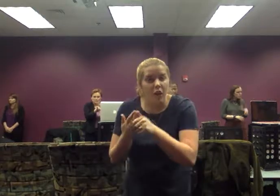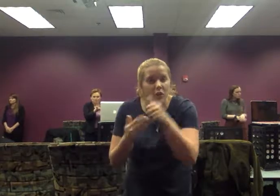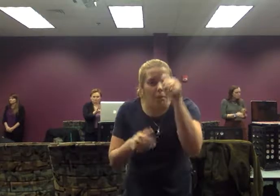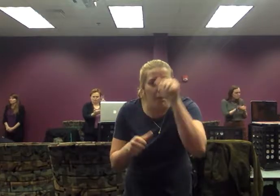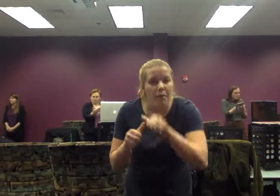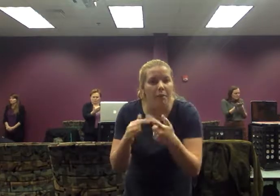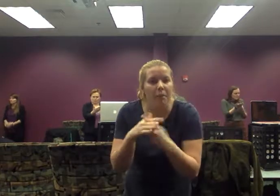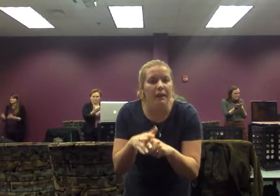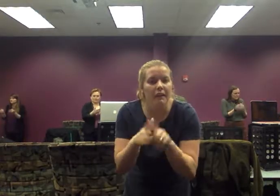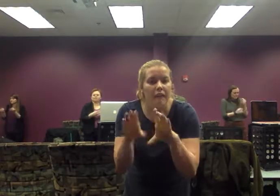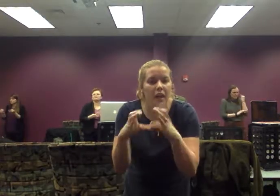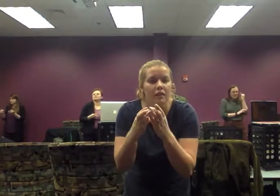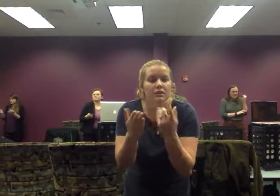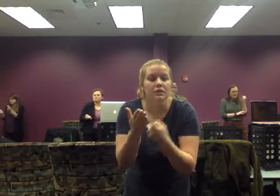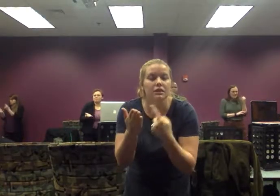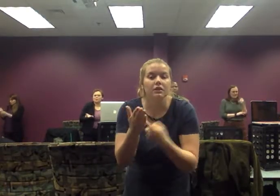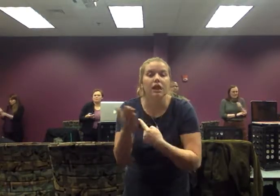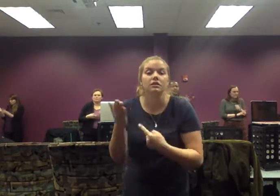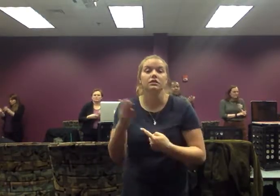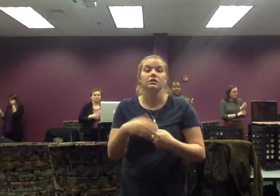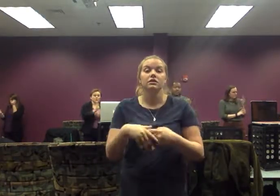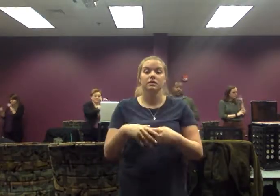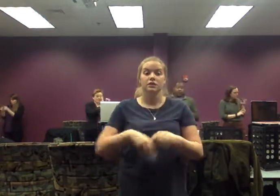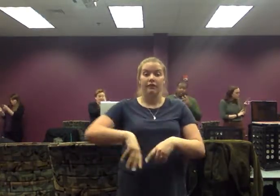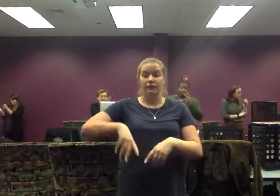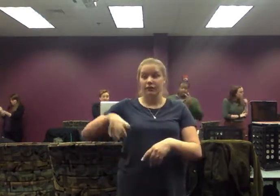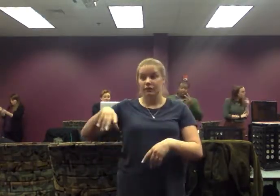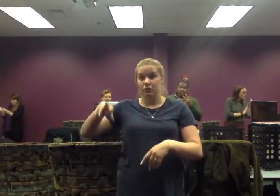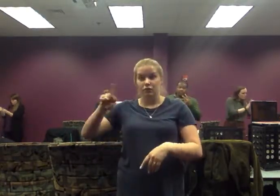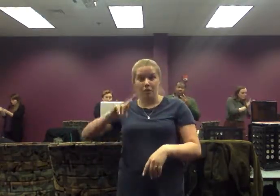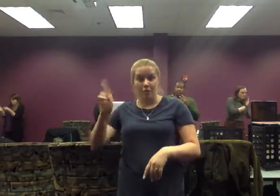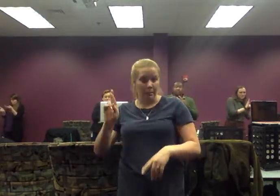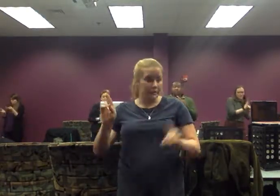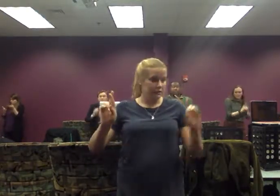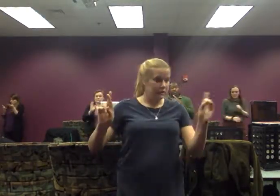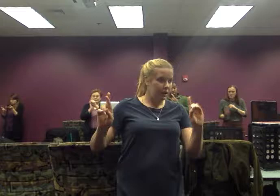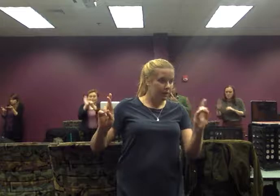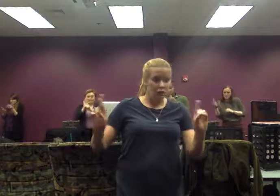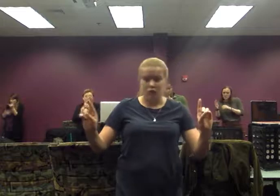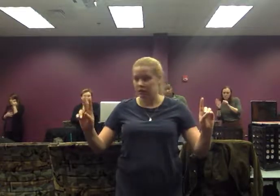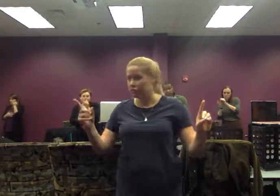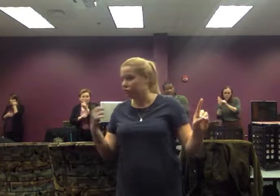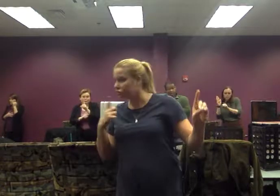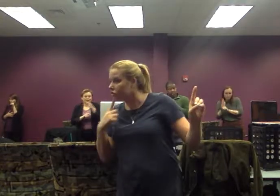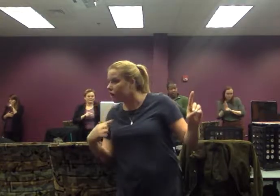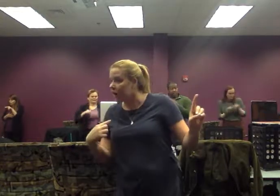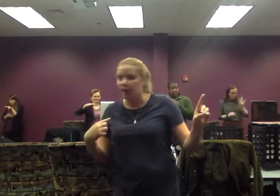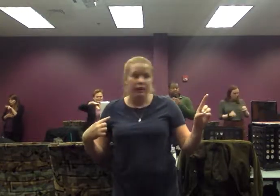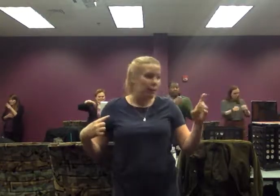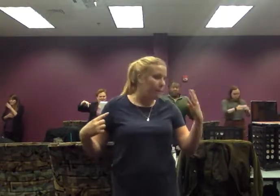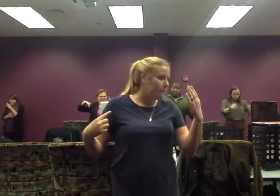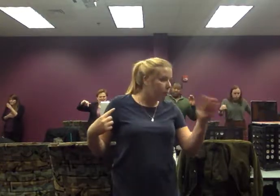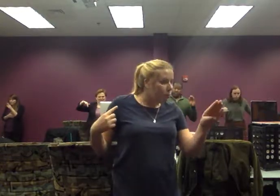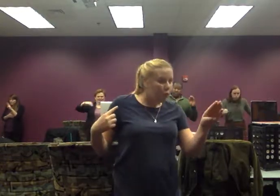suggests that if we look at the red states and the blue states, and we say this is the divide, you can find parallels all through